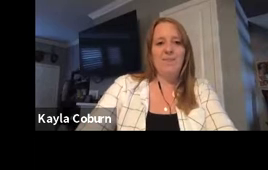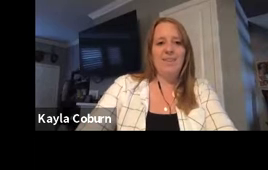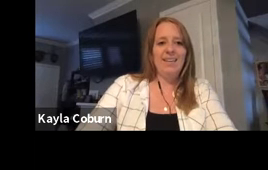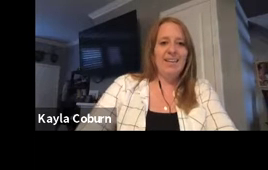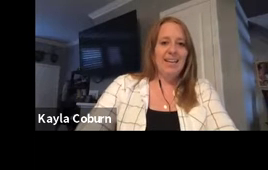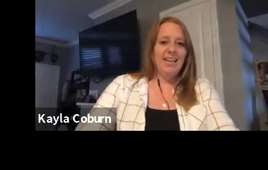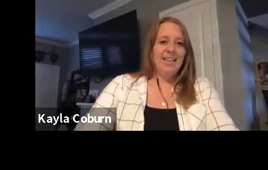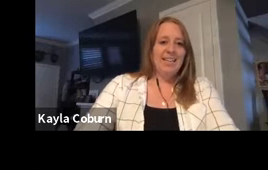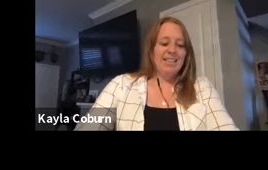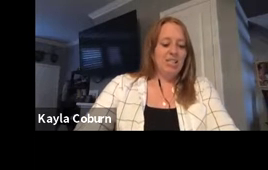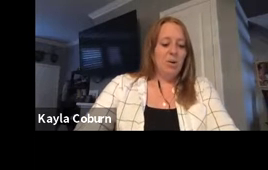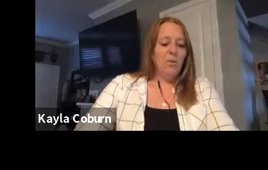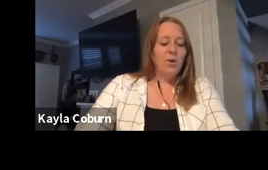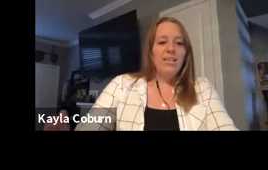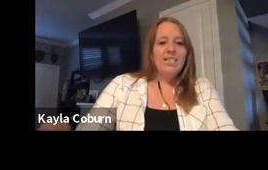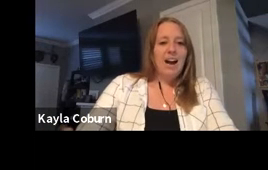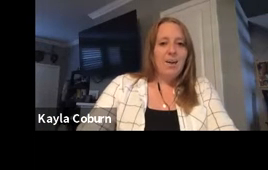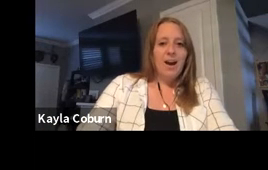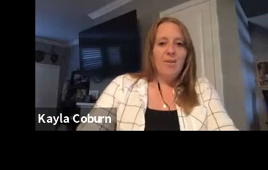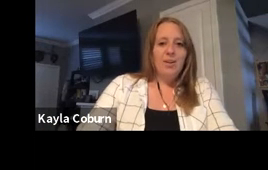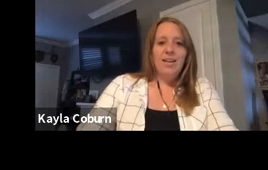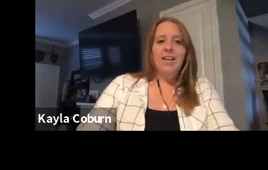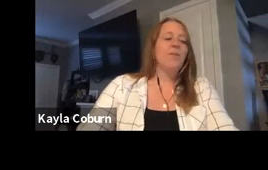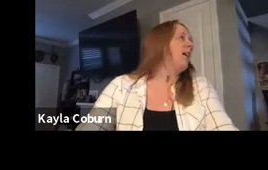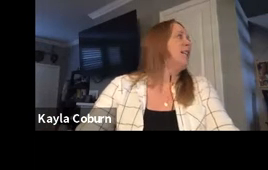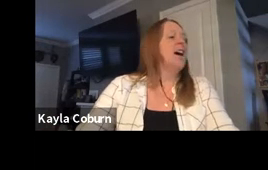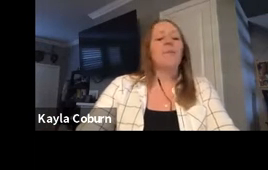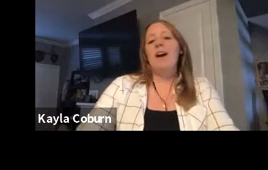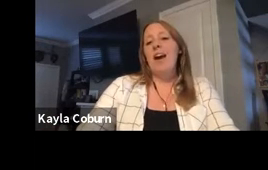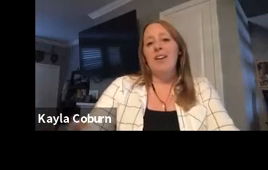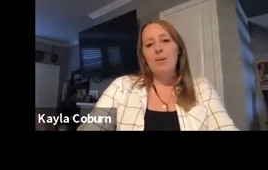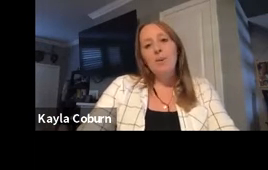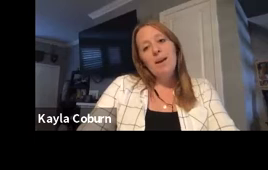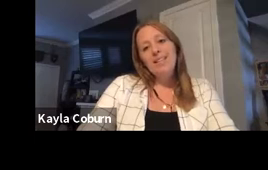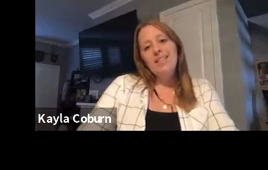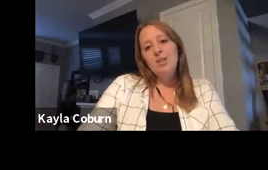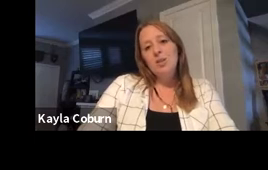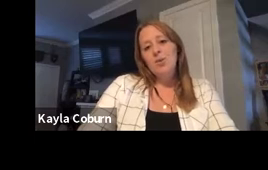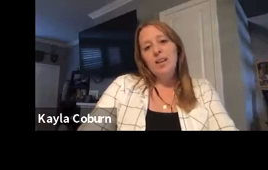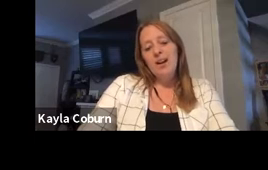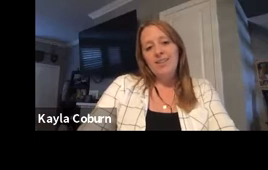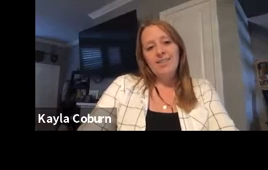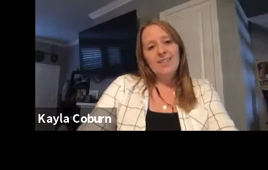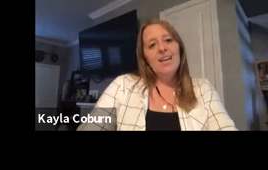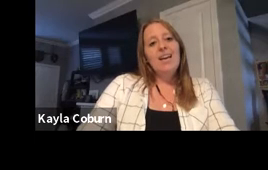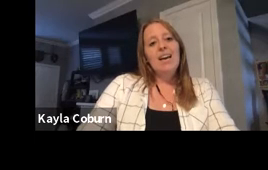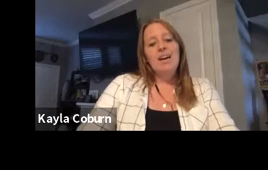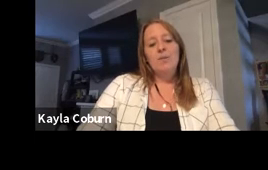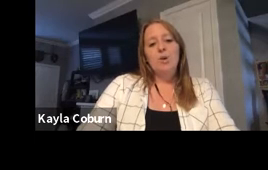join. So what we're going to talk about, we're going to talk about how to implement new